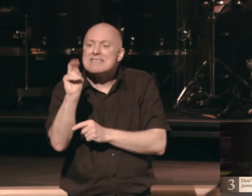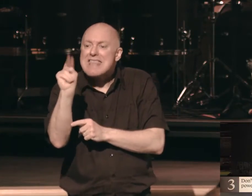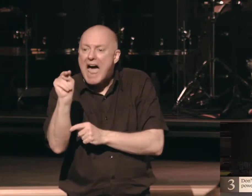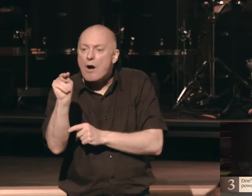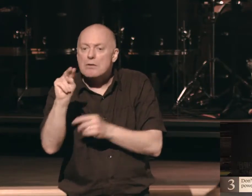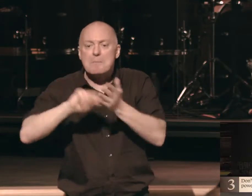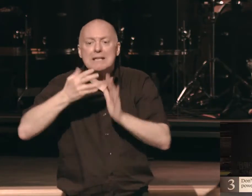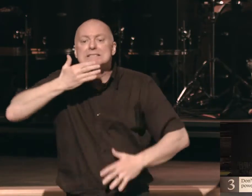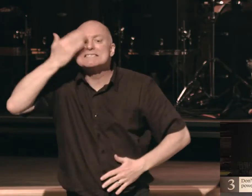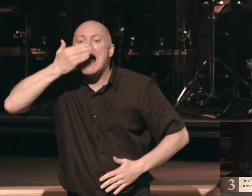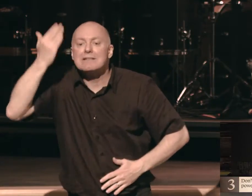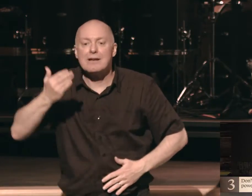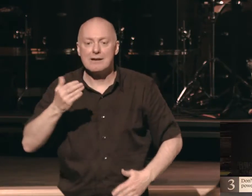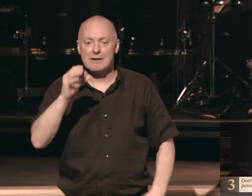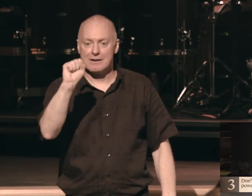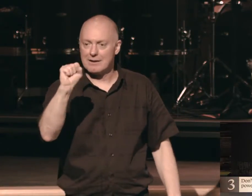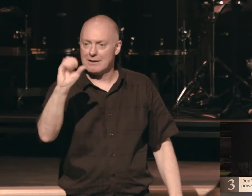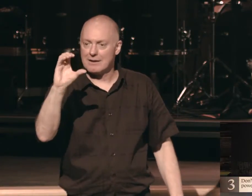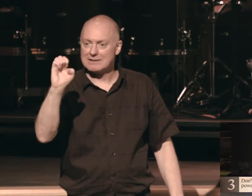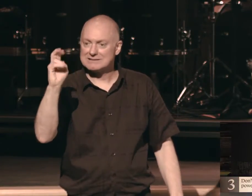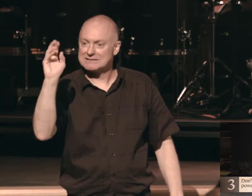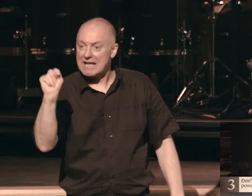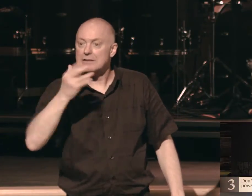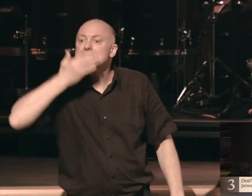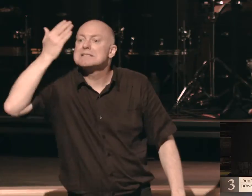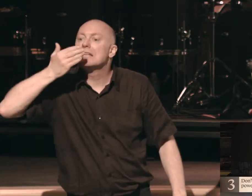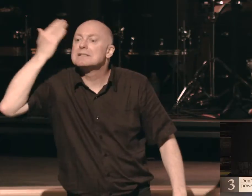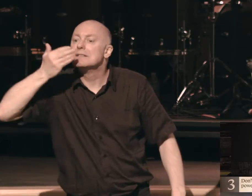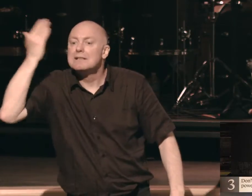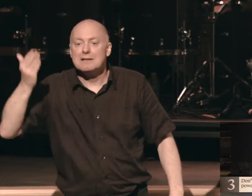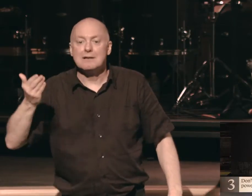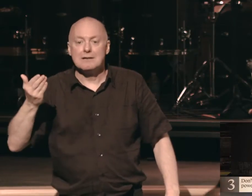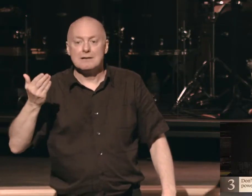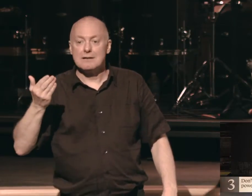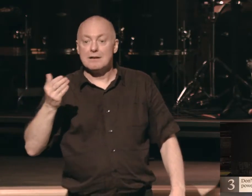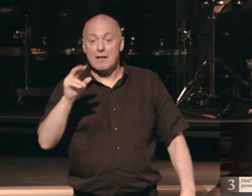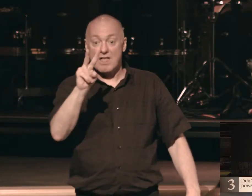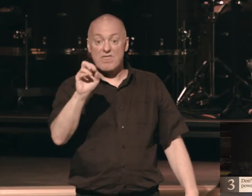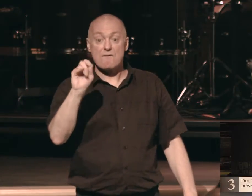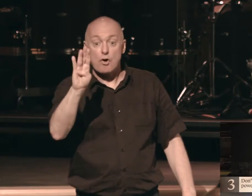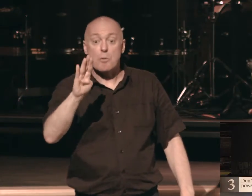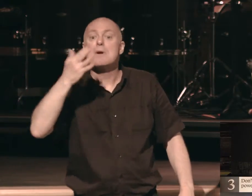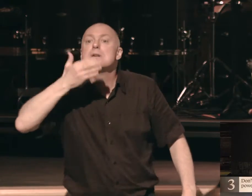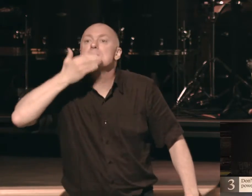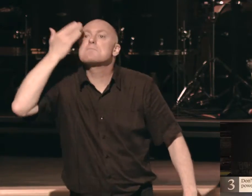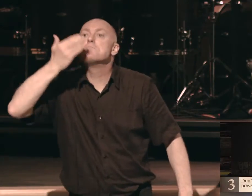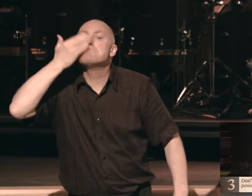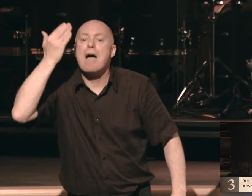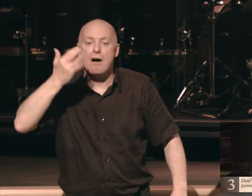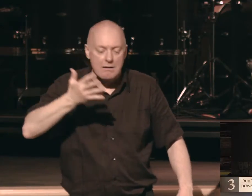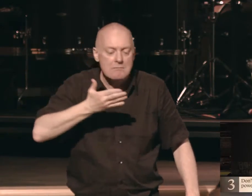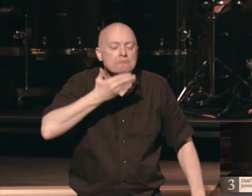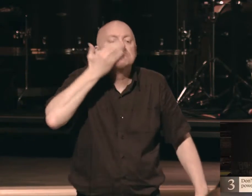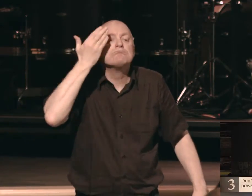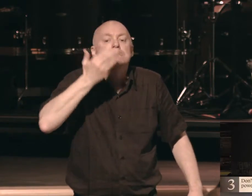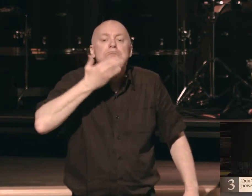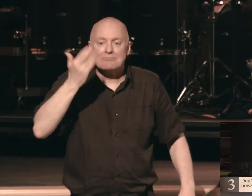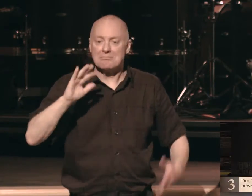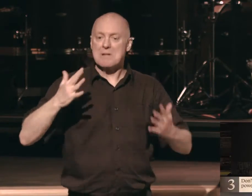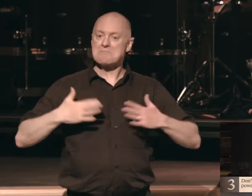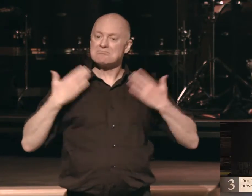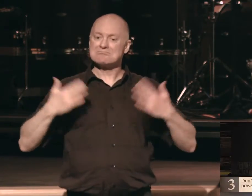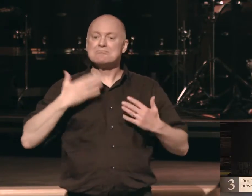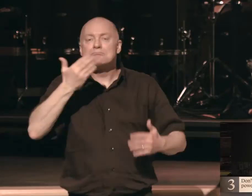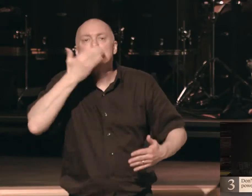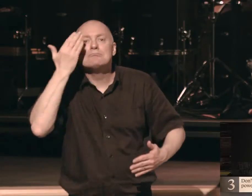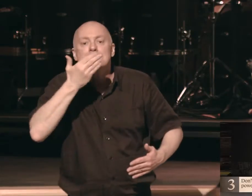sent, S-C-E-N-T. The verb to smell a pleasing odor over time